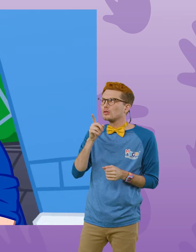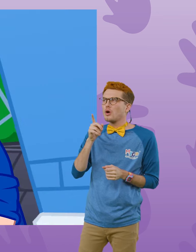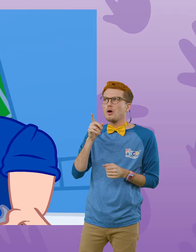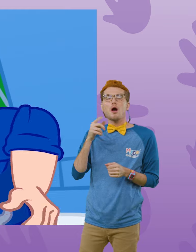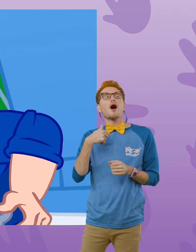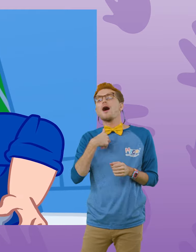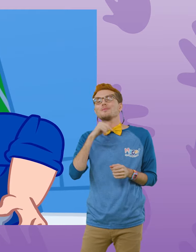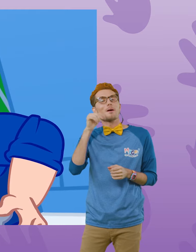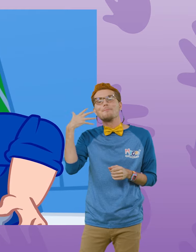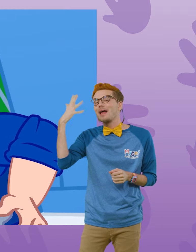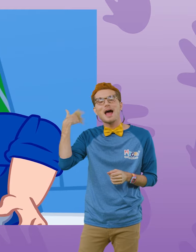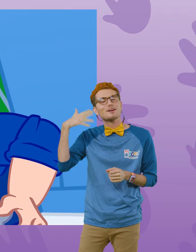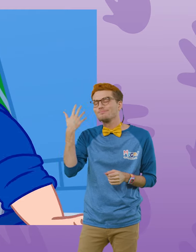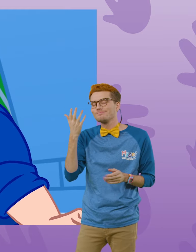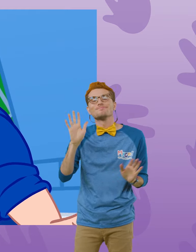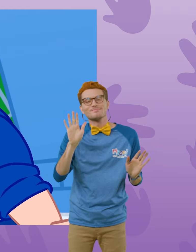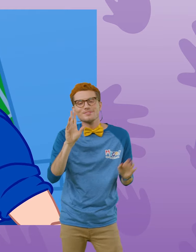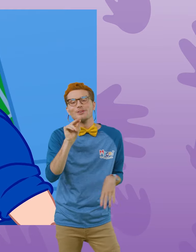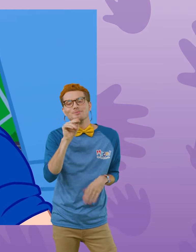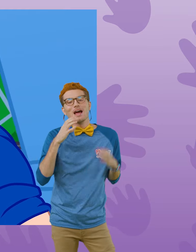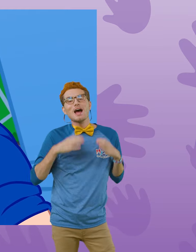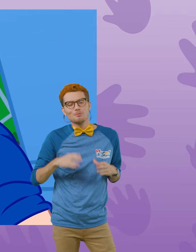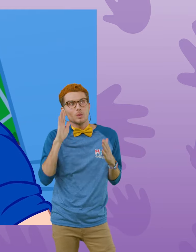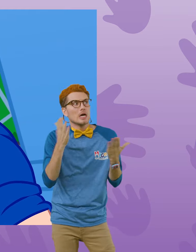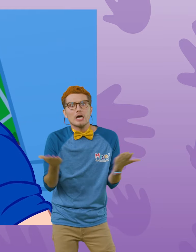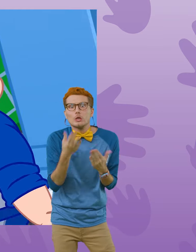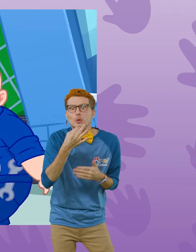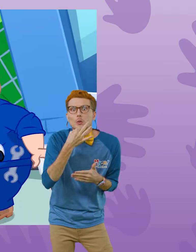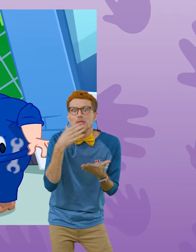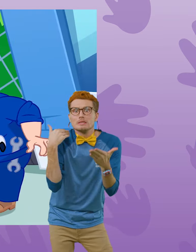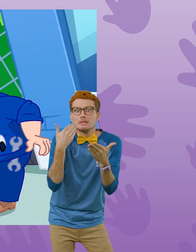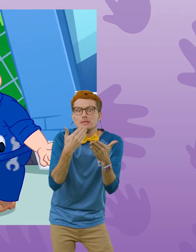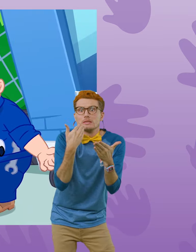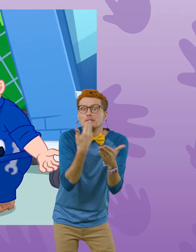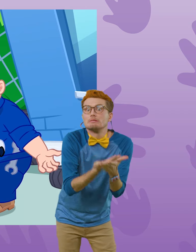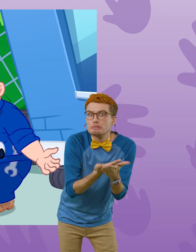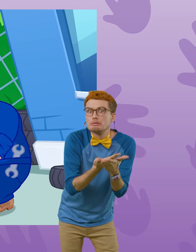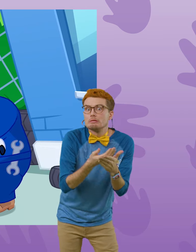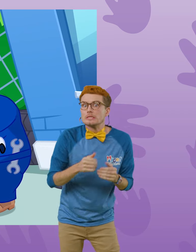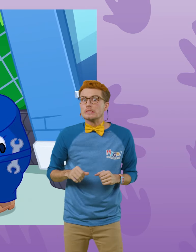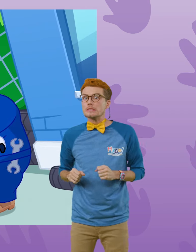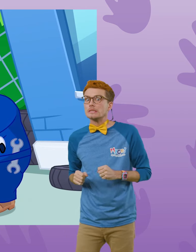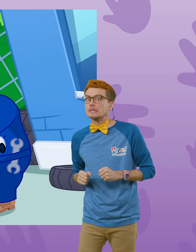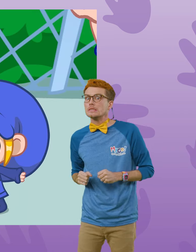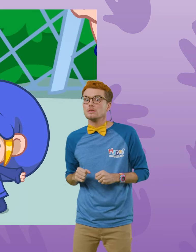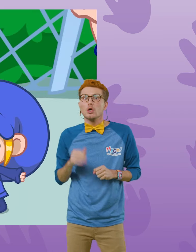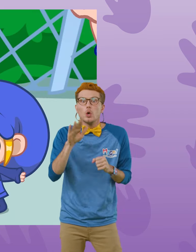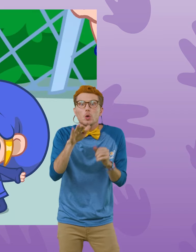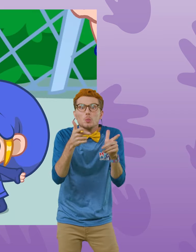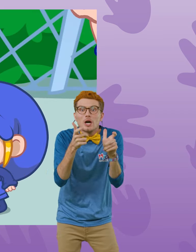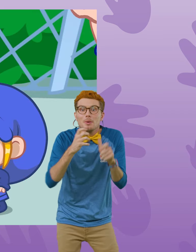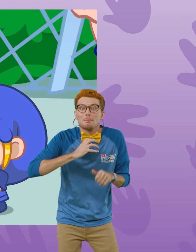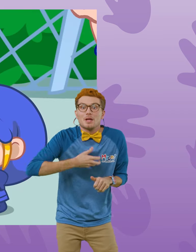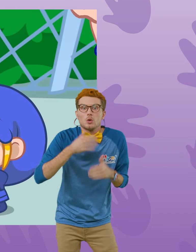So I'm not going mad. Oh, no. The customers will be here any minute. Quickly,